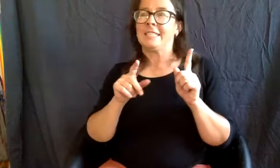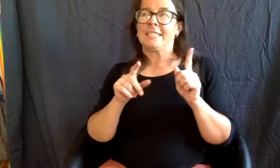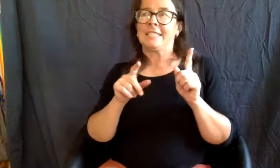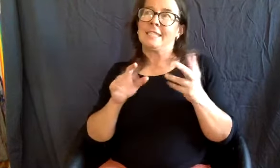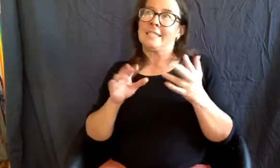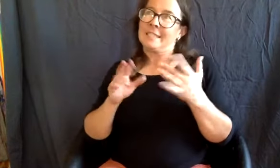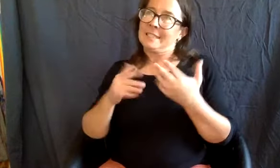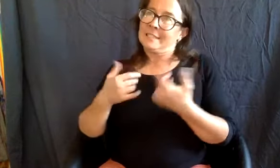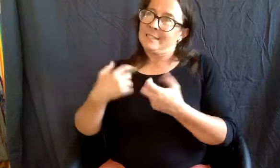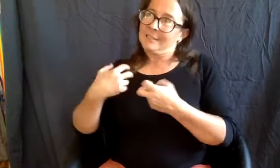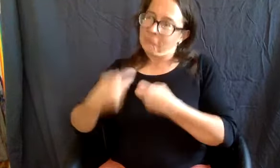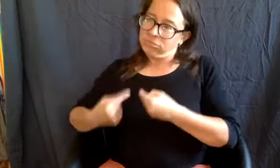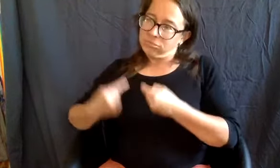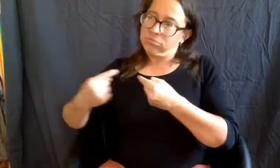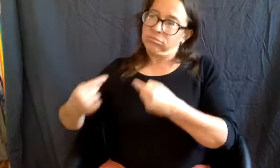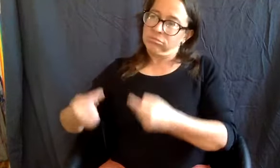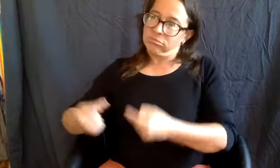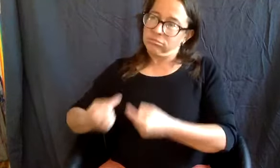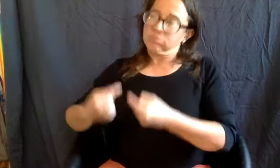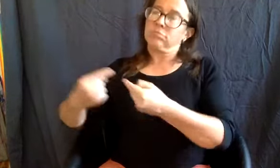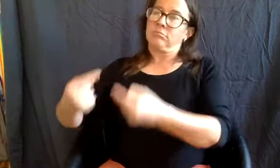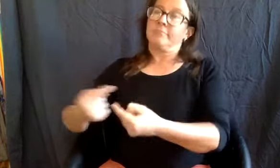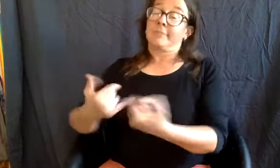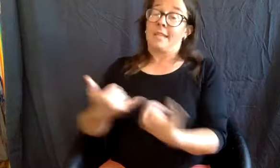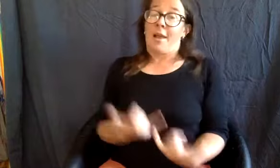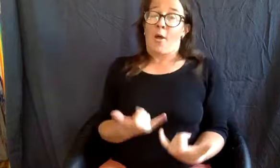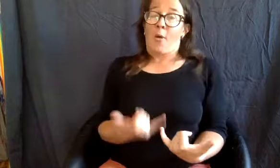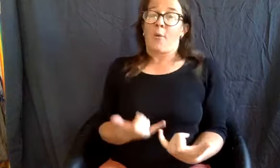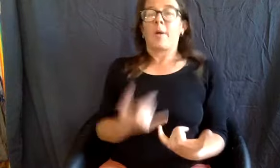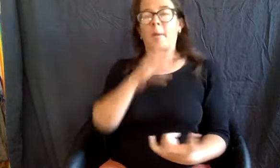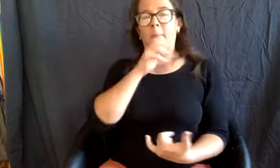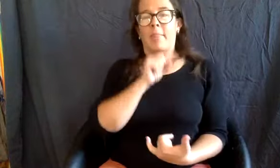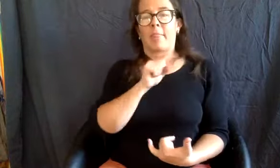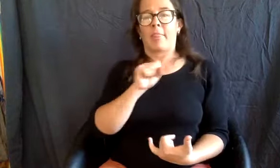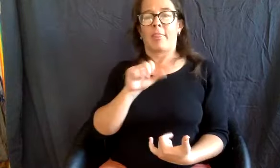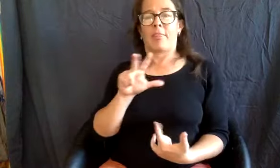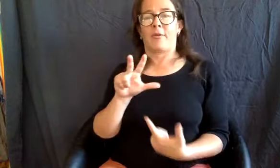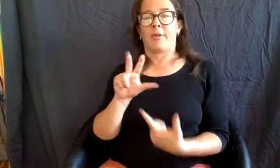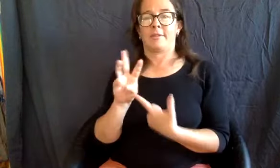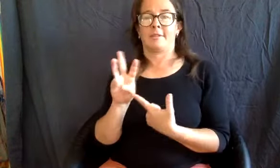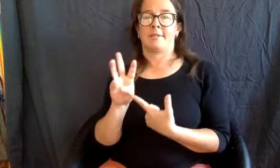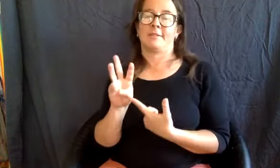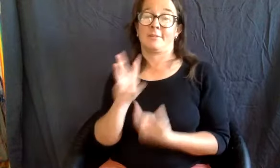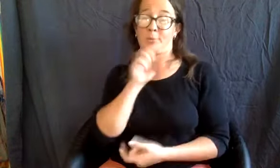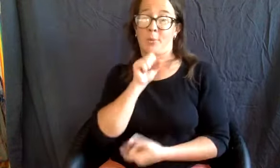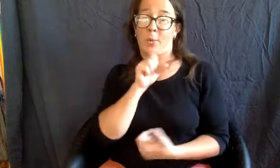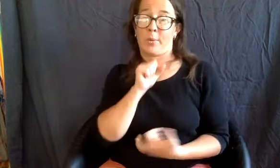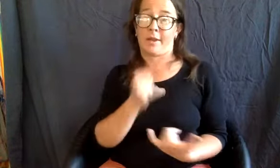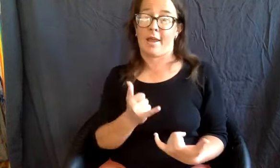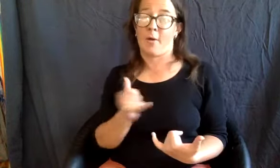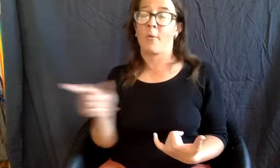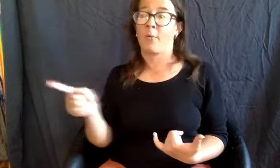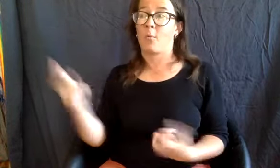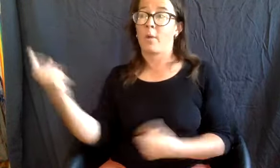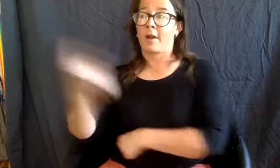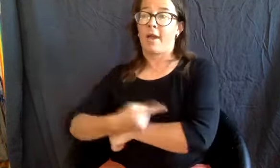really pissed. She's had just about enough of it. All my promises that I'm going to get it together, but I can't get it together today. I